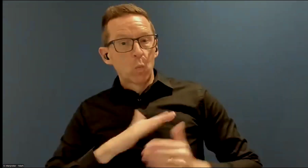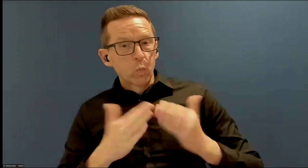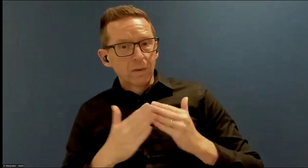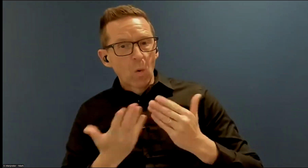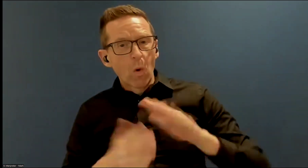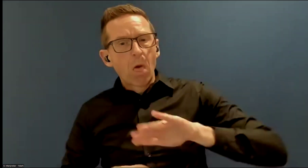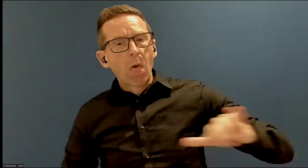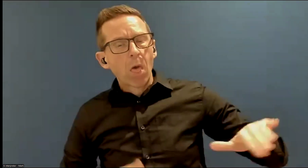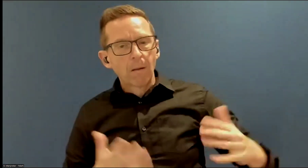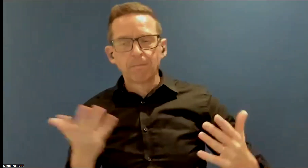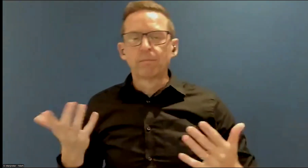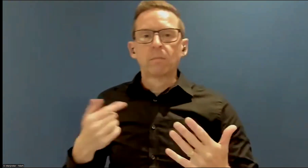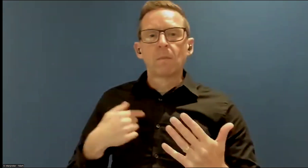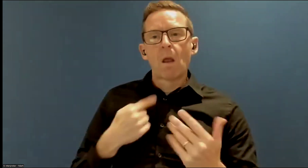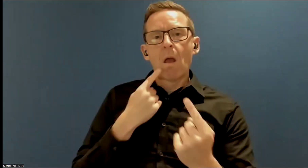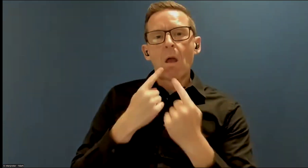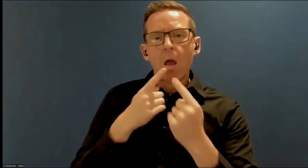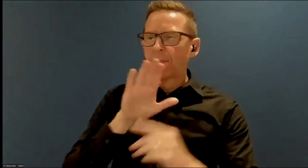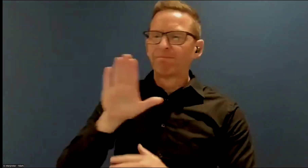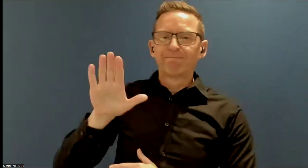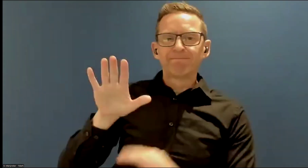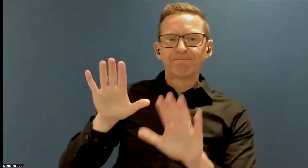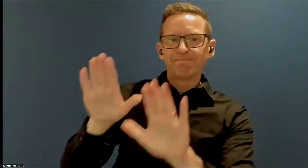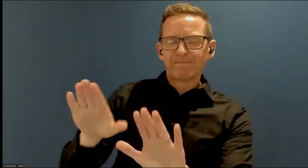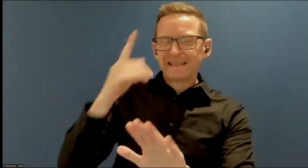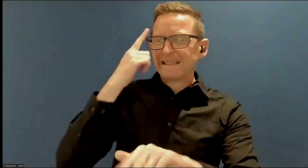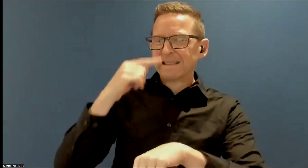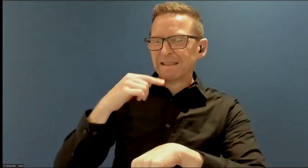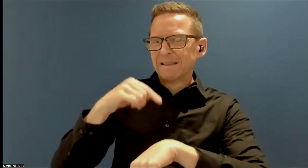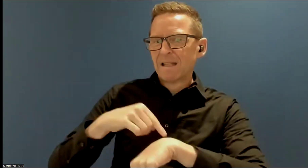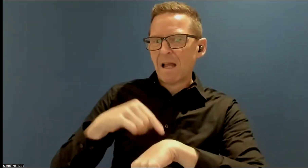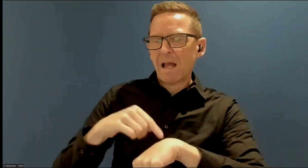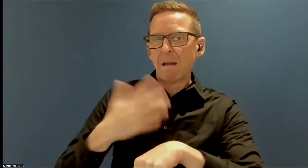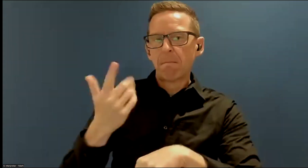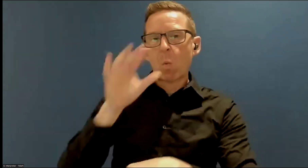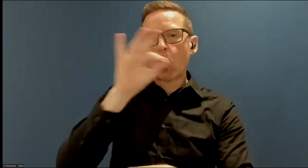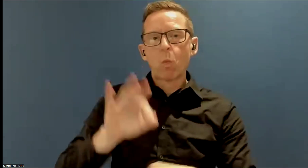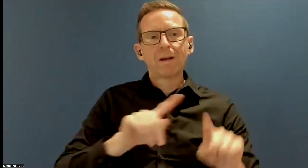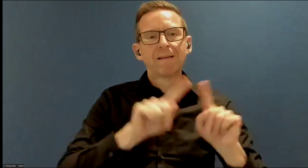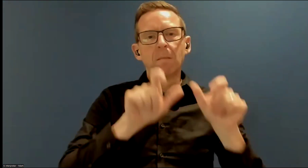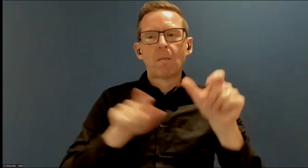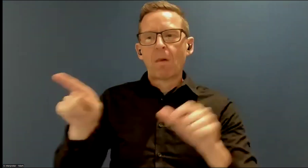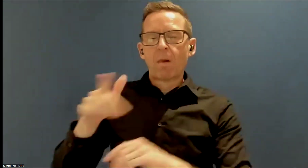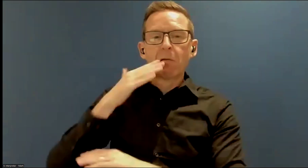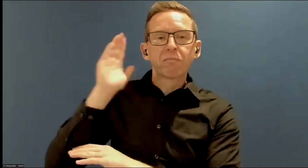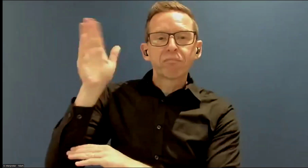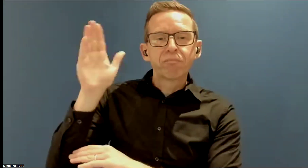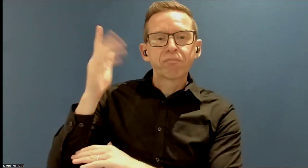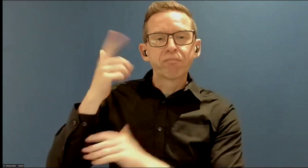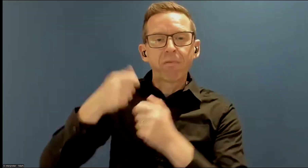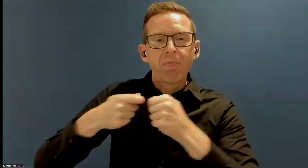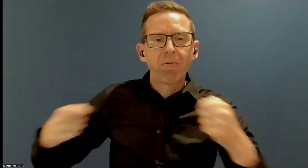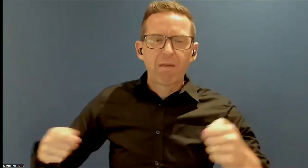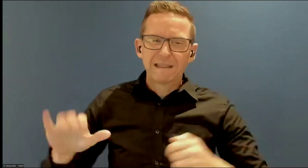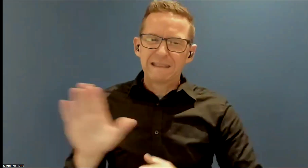Daniel, I'm so sorry, but just to make sure we have time for questions from anyone else. Yeah, okay. But I